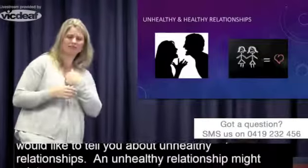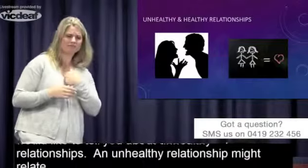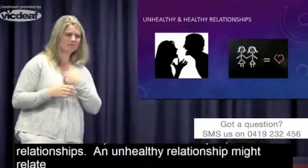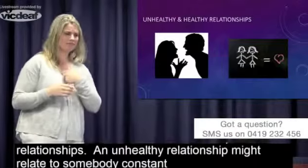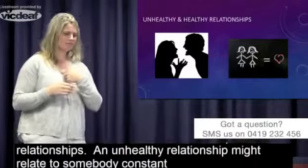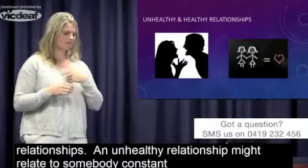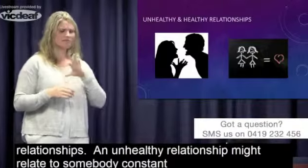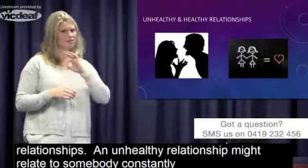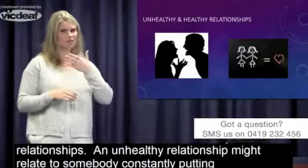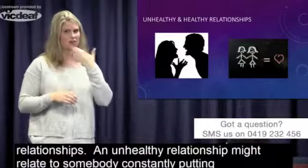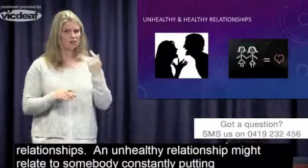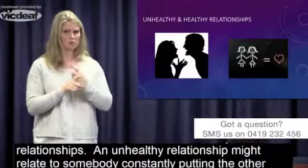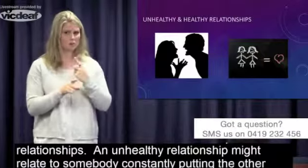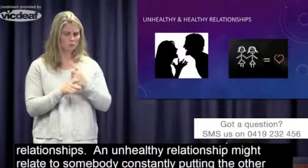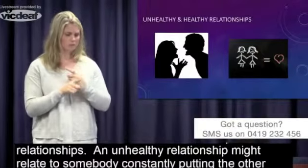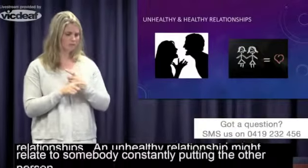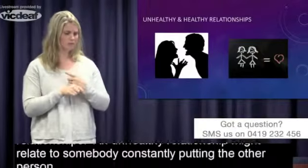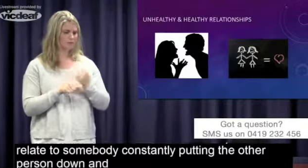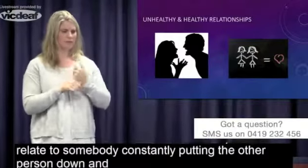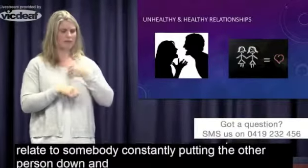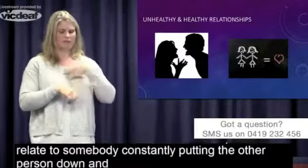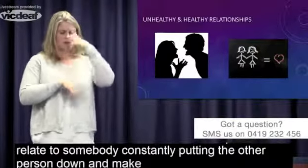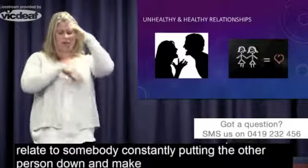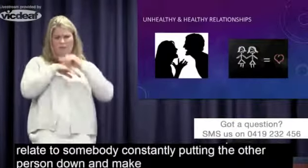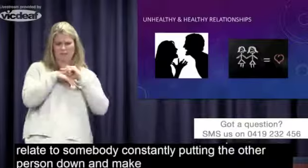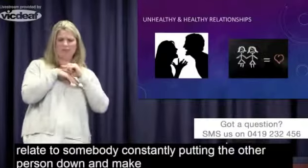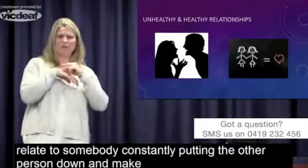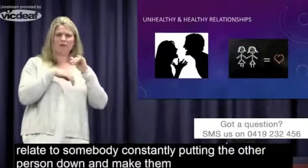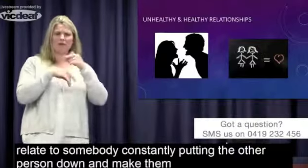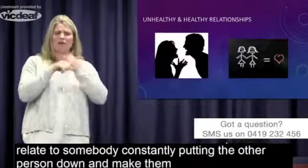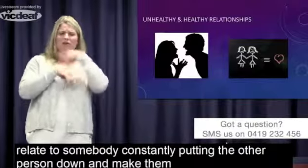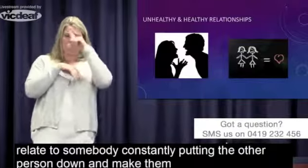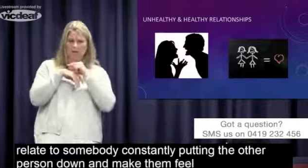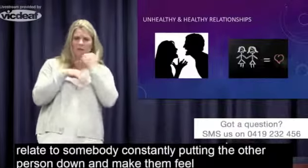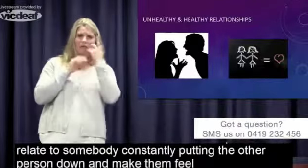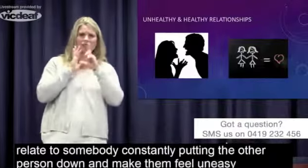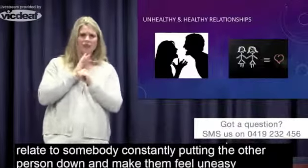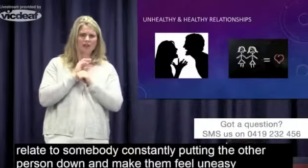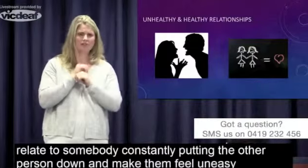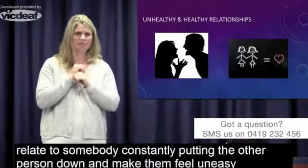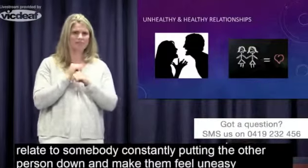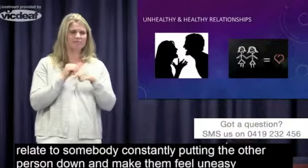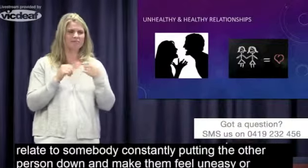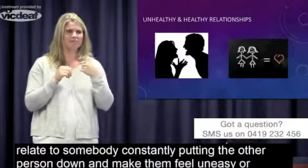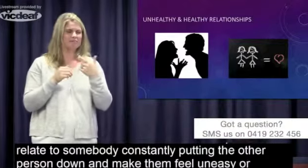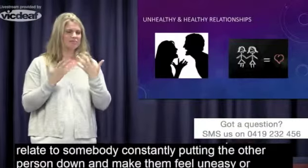other person down and making them feel uneasy, or make them lose confidence in themselves and feel